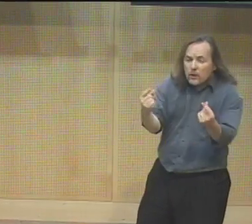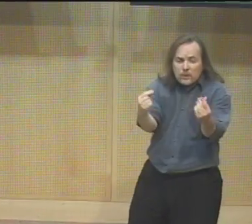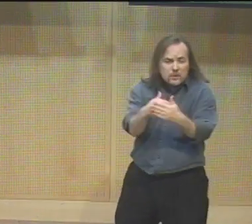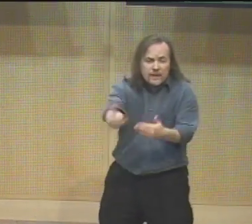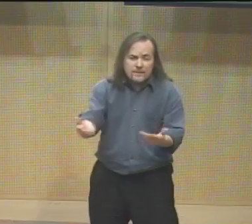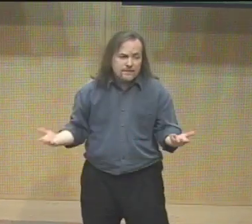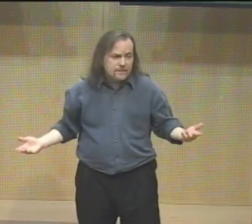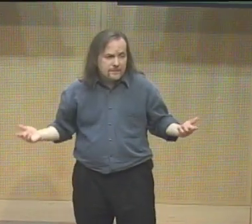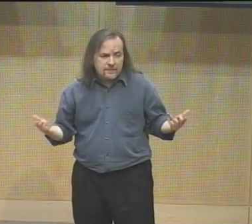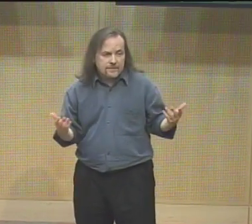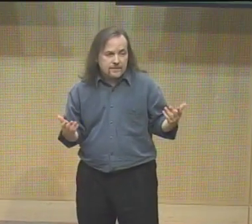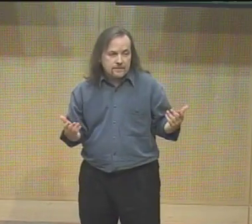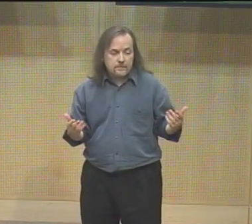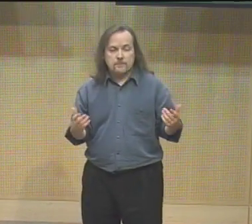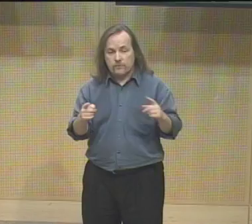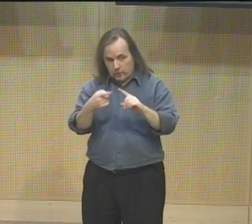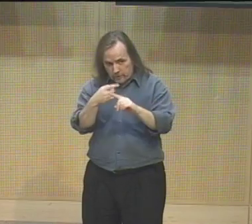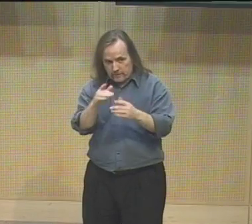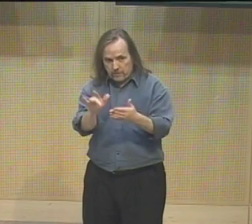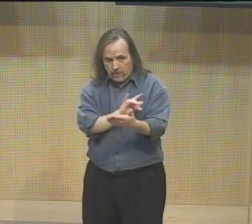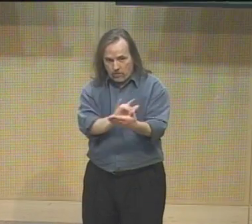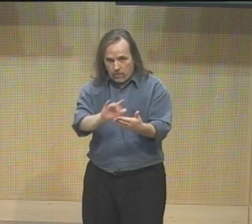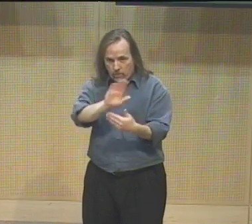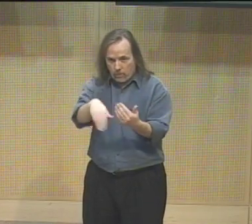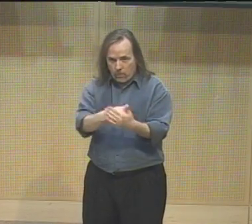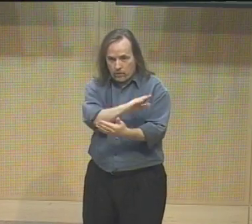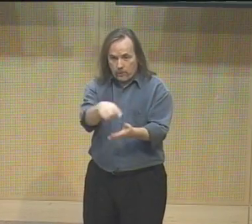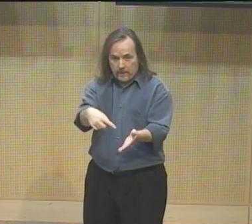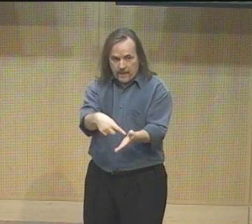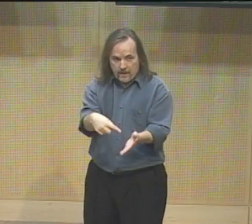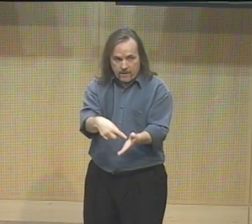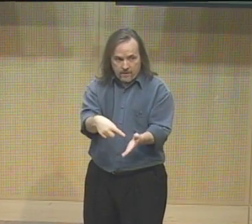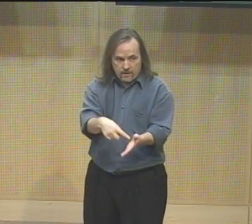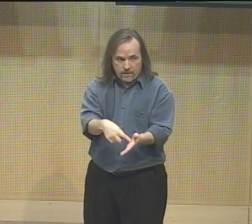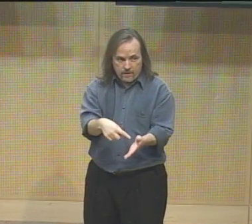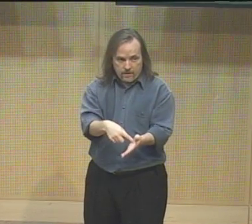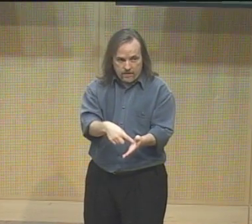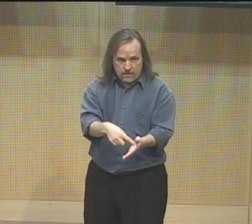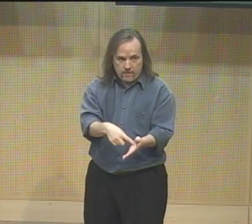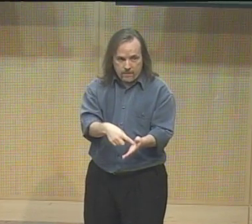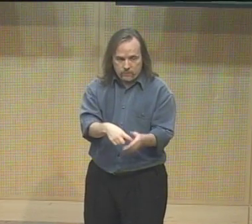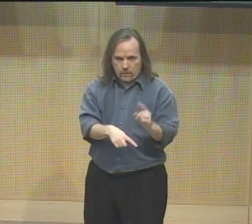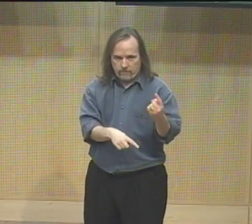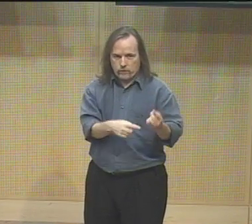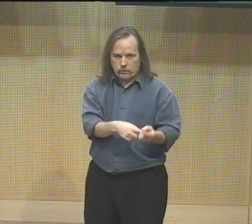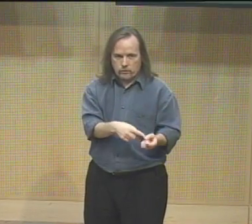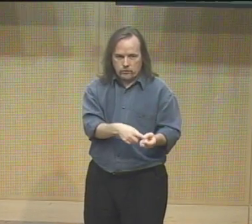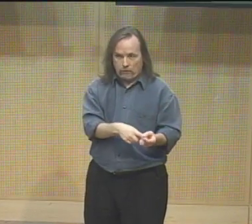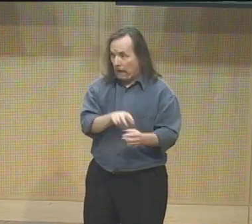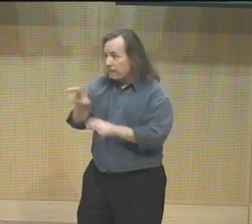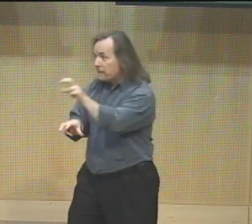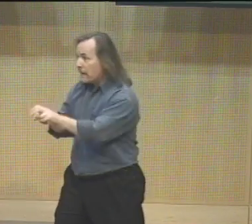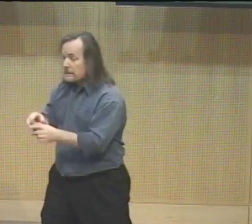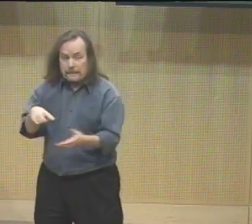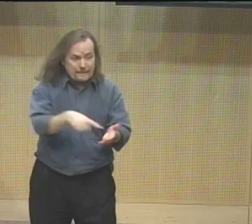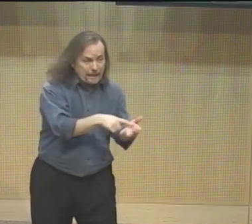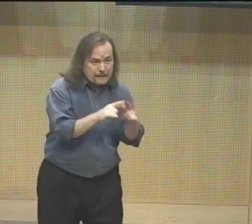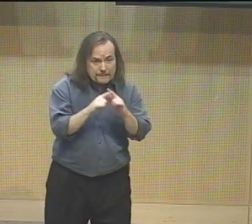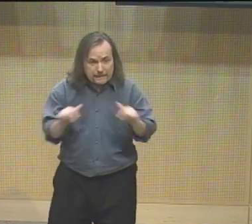So what should you do? If you have a credit card debt, my advice is pay it all off, because you can't invest and pay off